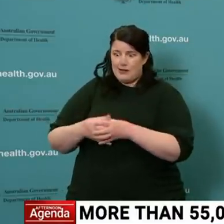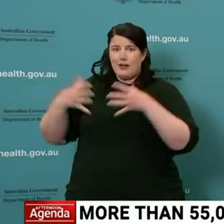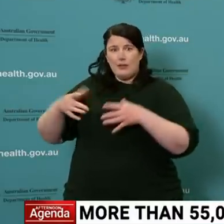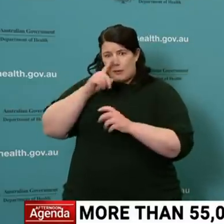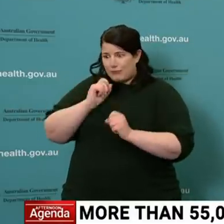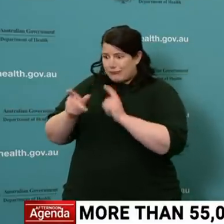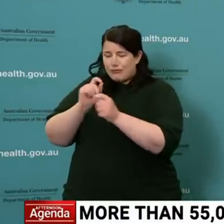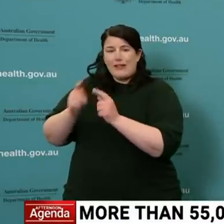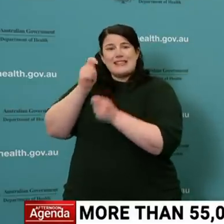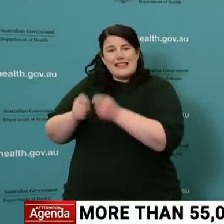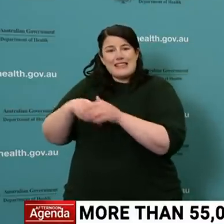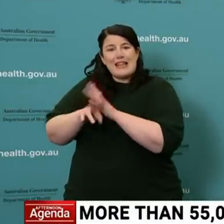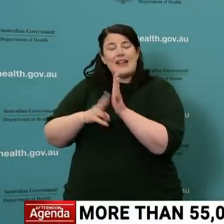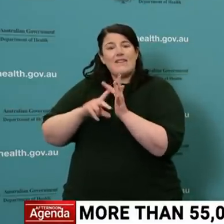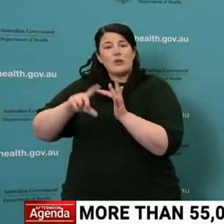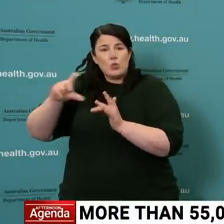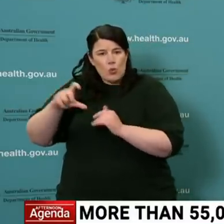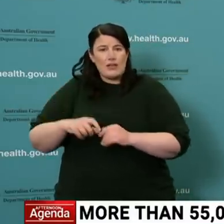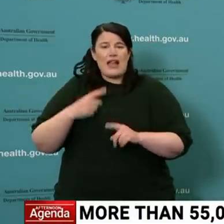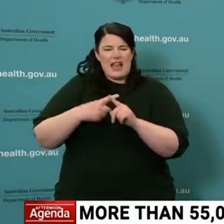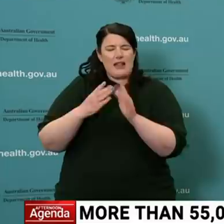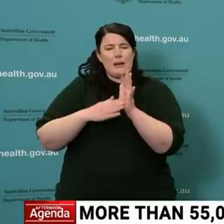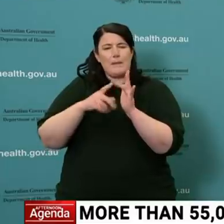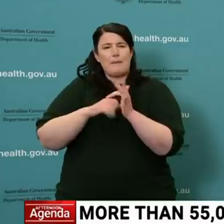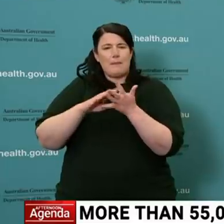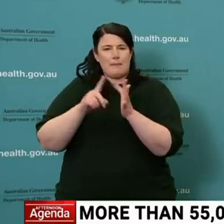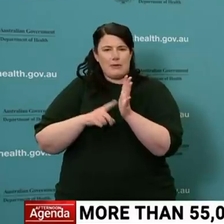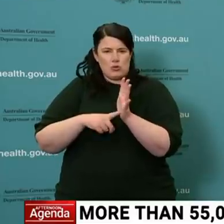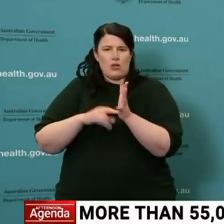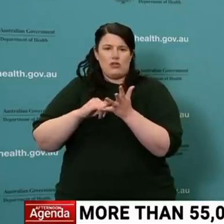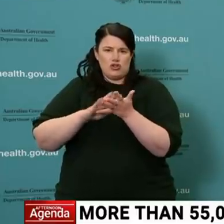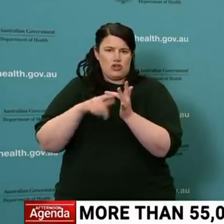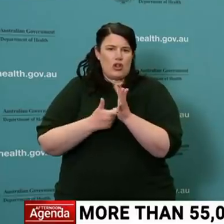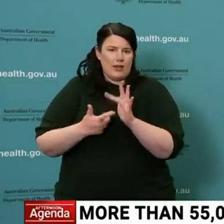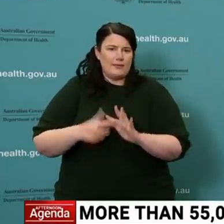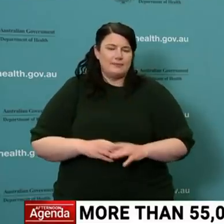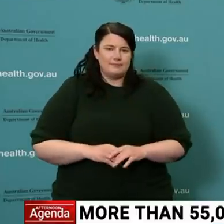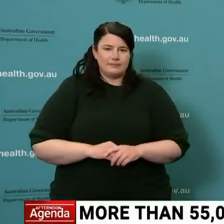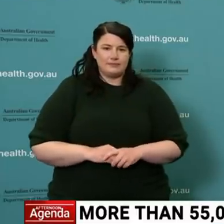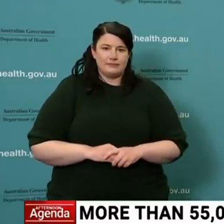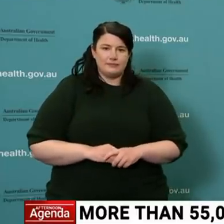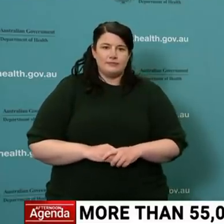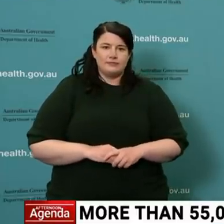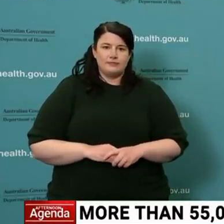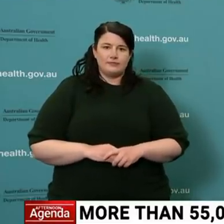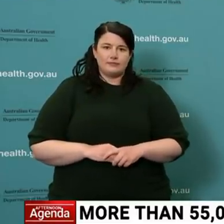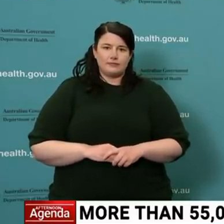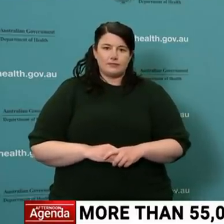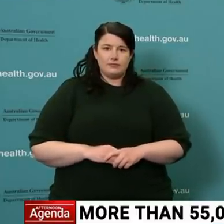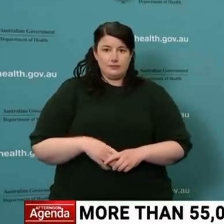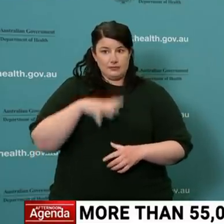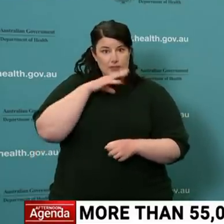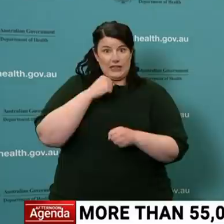Greater Melbourne and Mitchell Shire. We can't obviously do this on our own as government